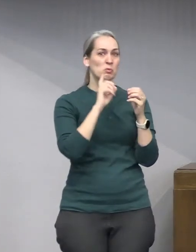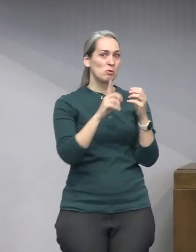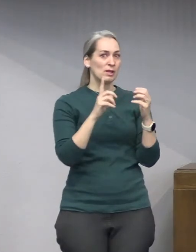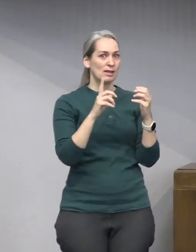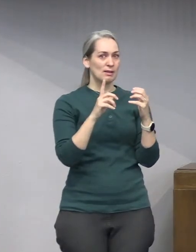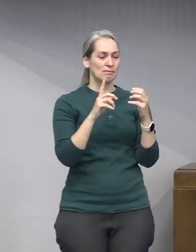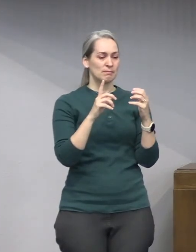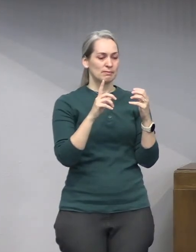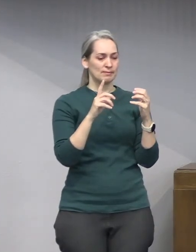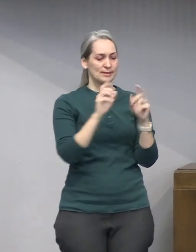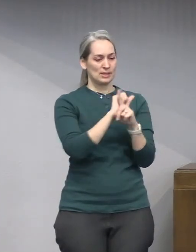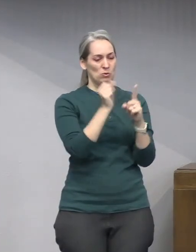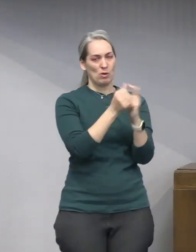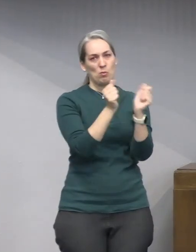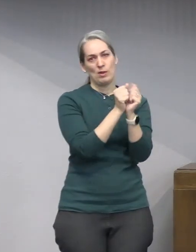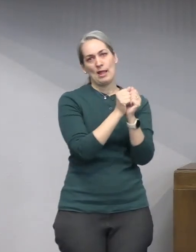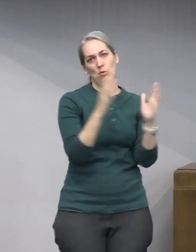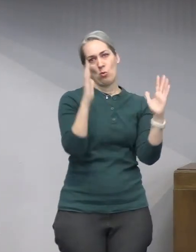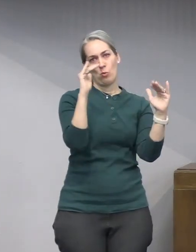hopeless situation.